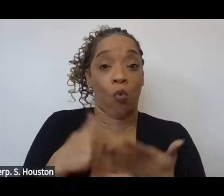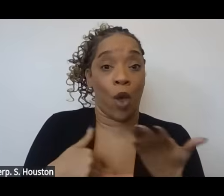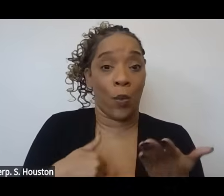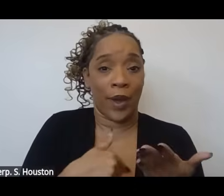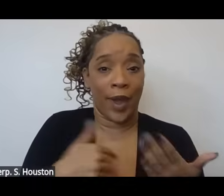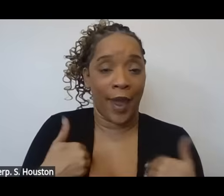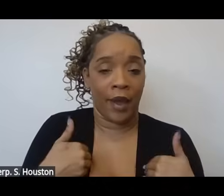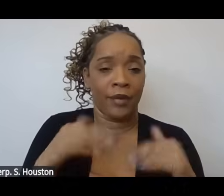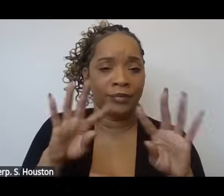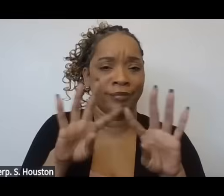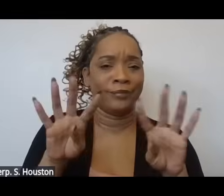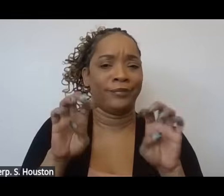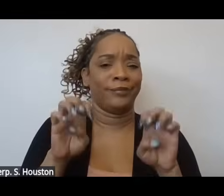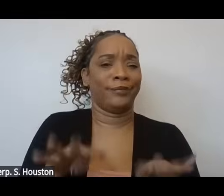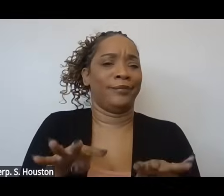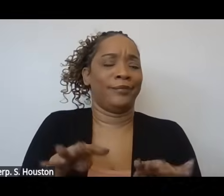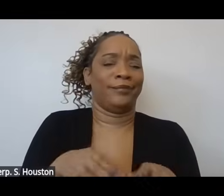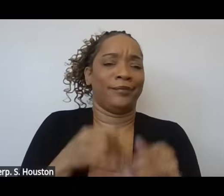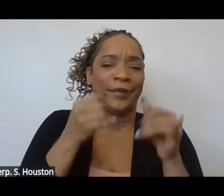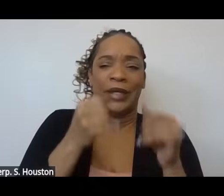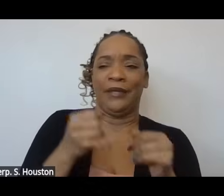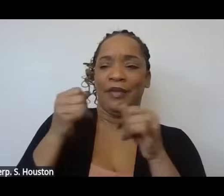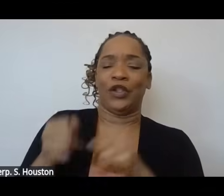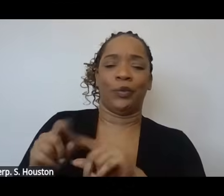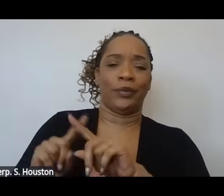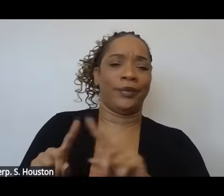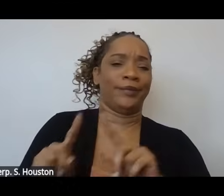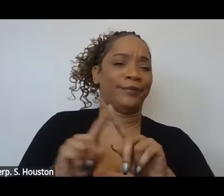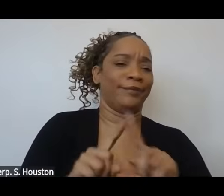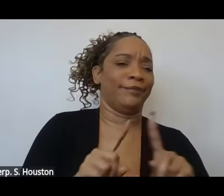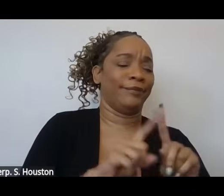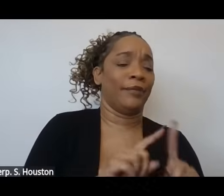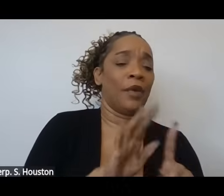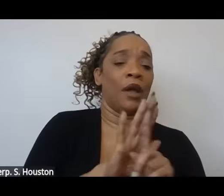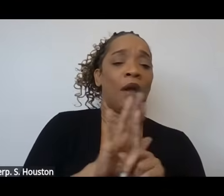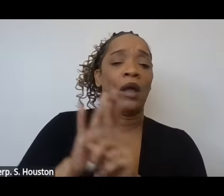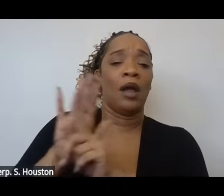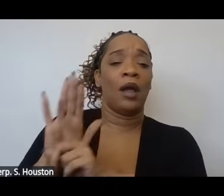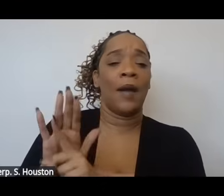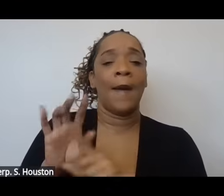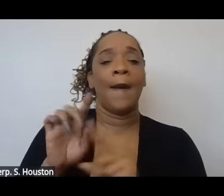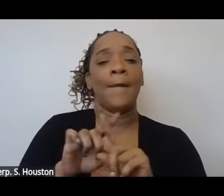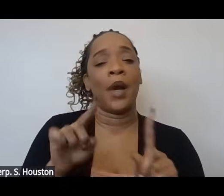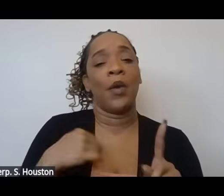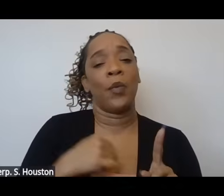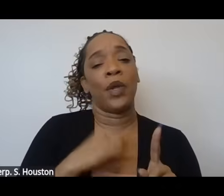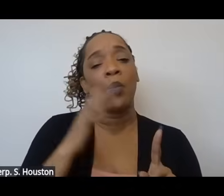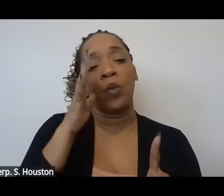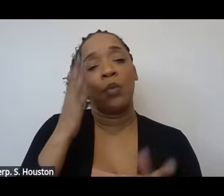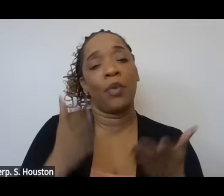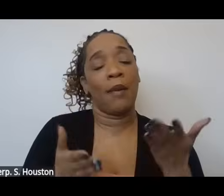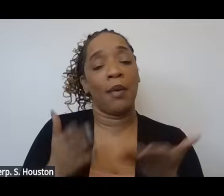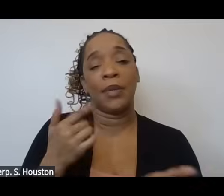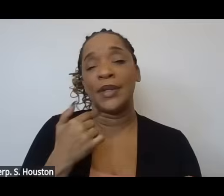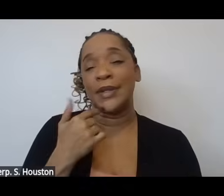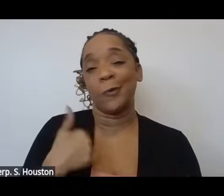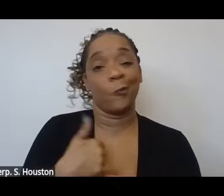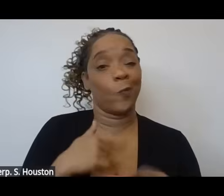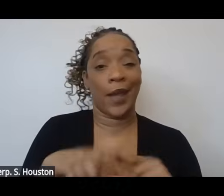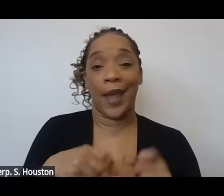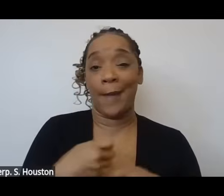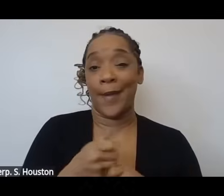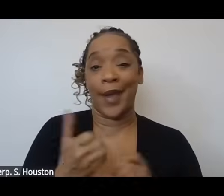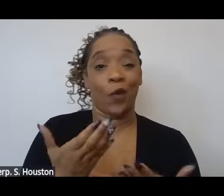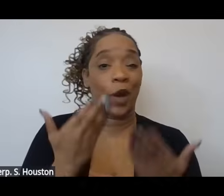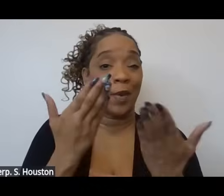case specific, but there probably would be instances and we would just say, we cannot make a recommendation on this, and the board would have to decide what to do with